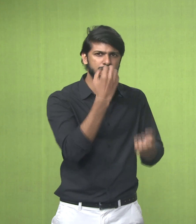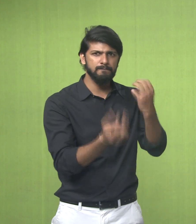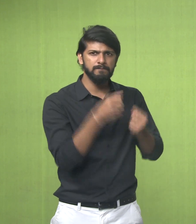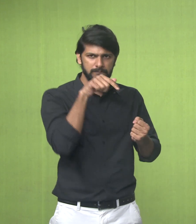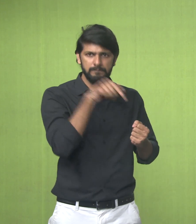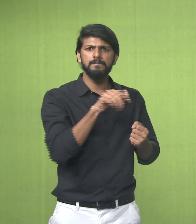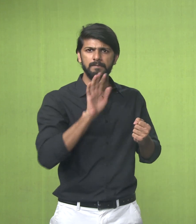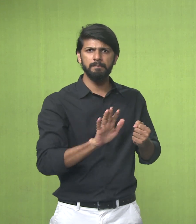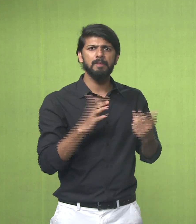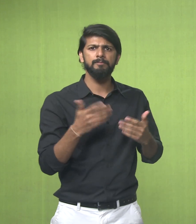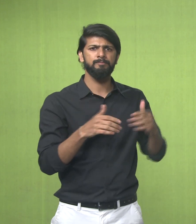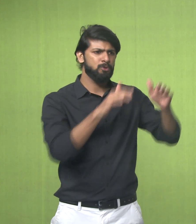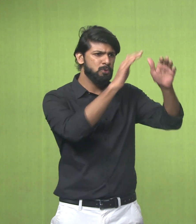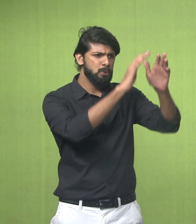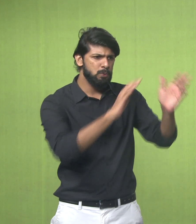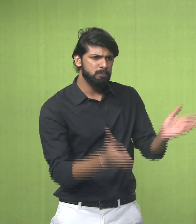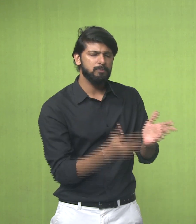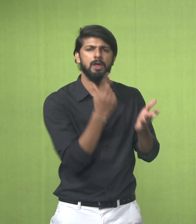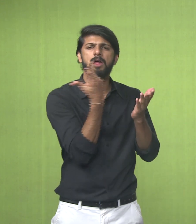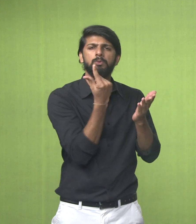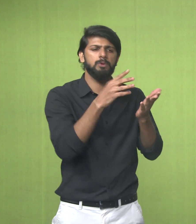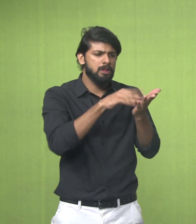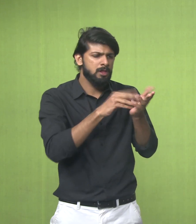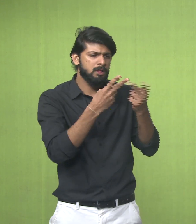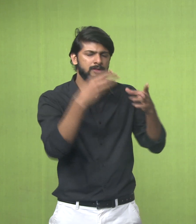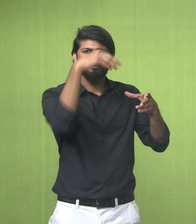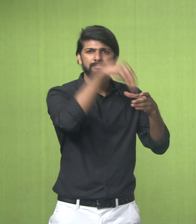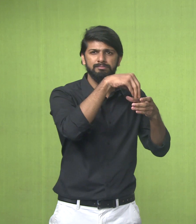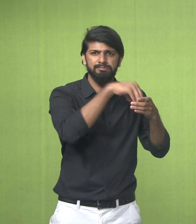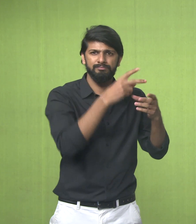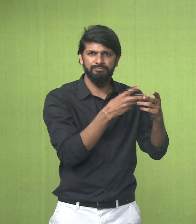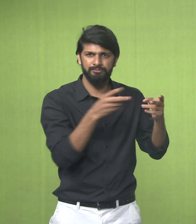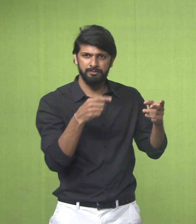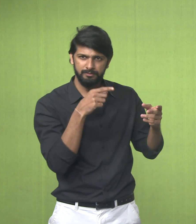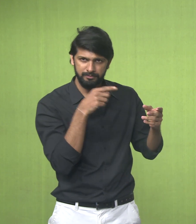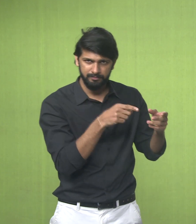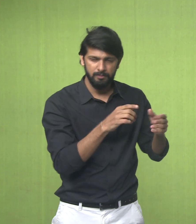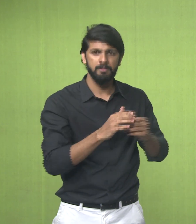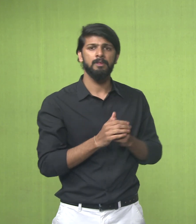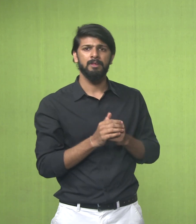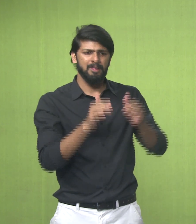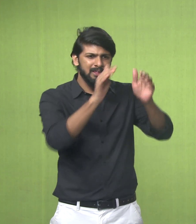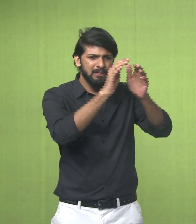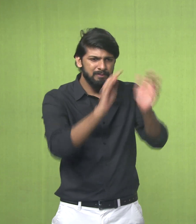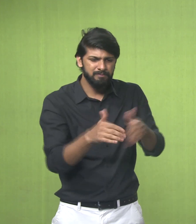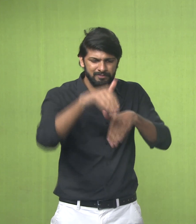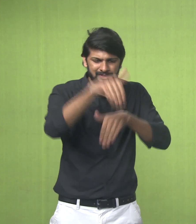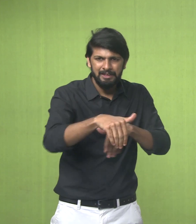art. So it has a deep effect on modern Indian art. The painting were only found on potteries which